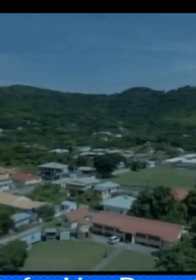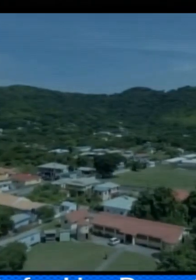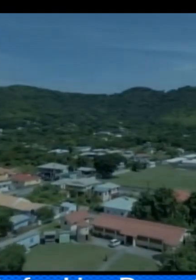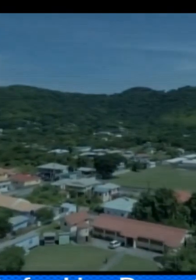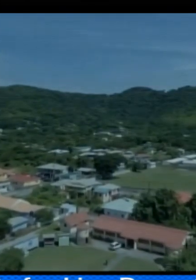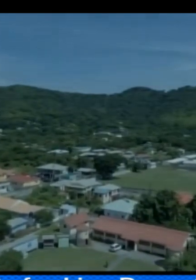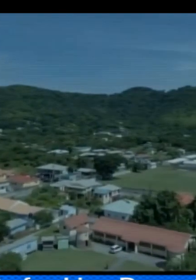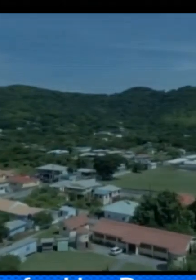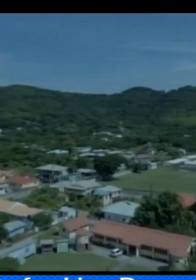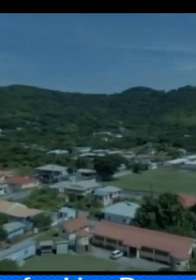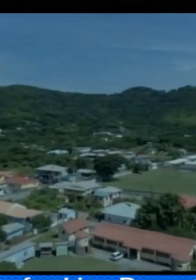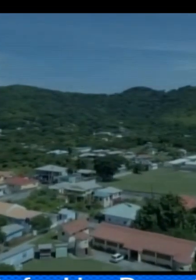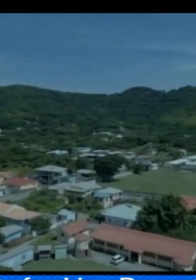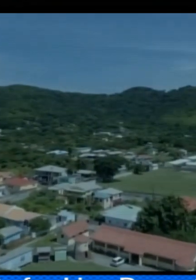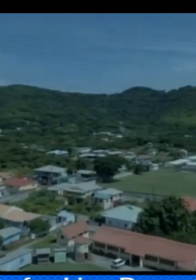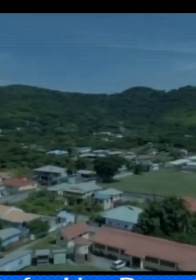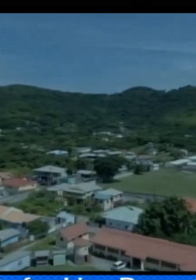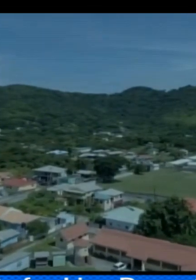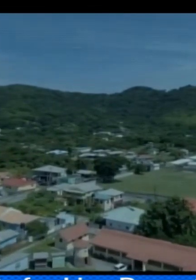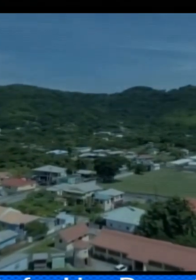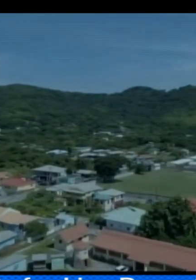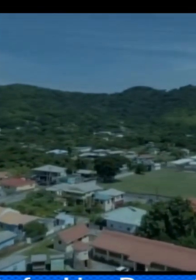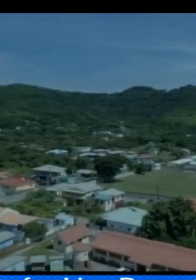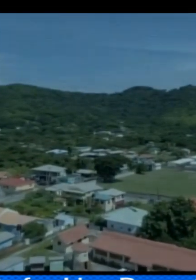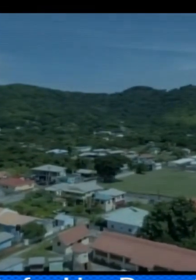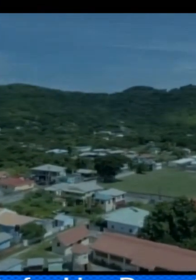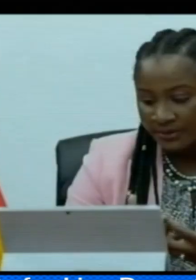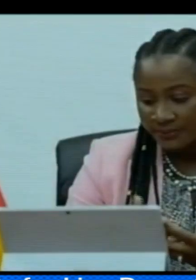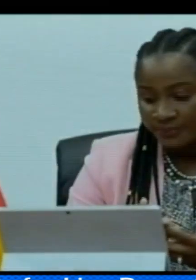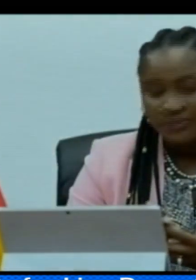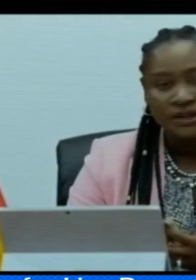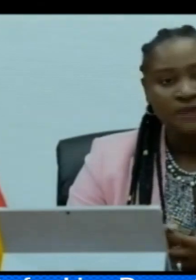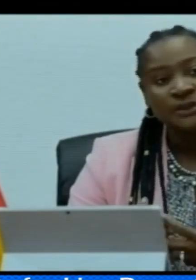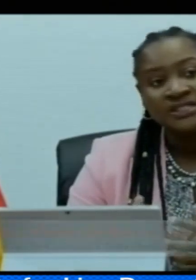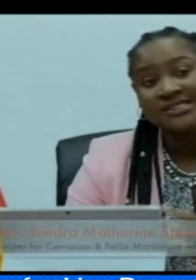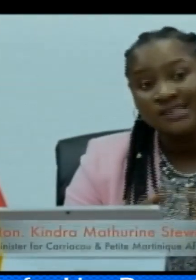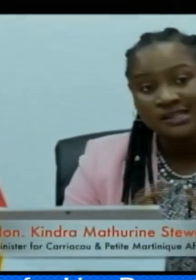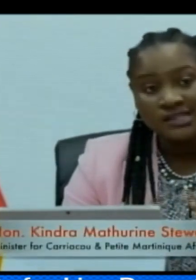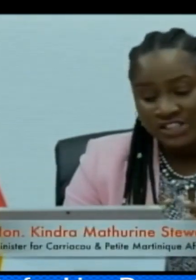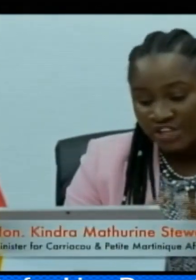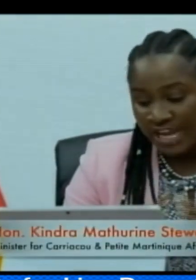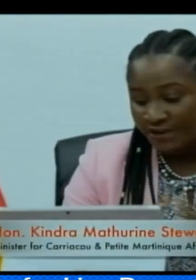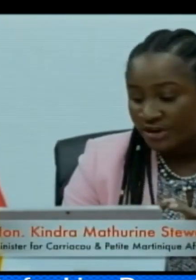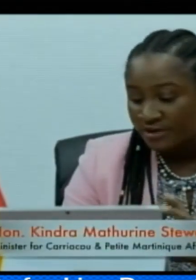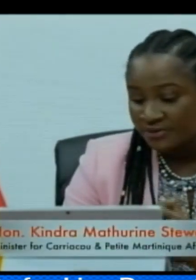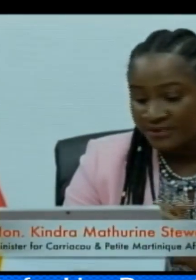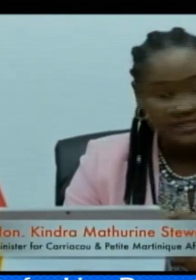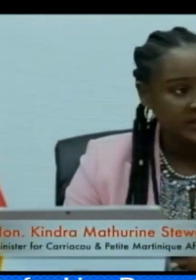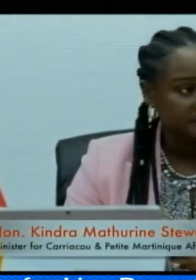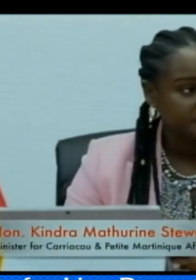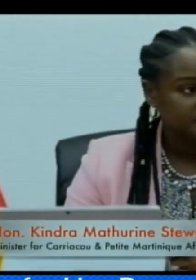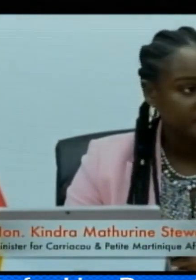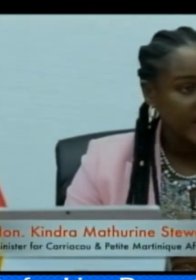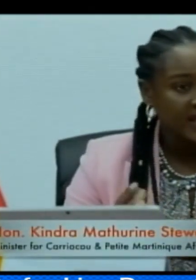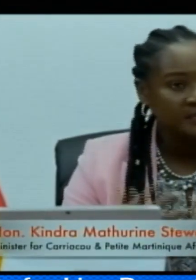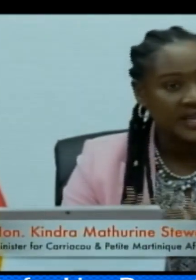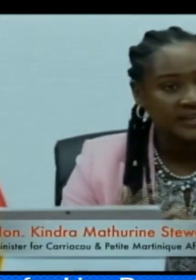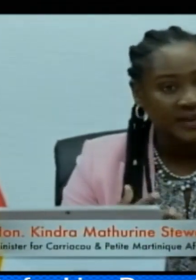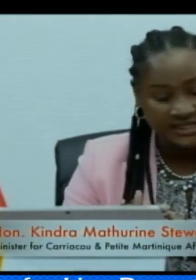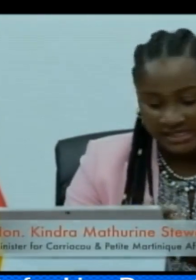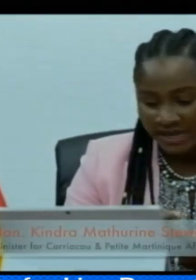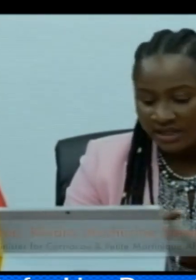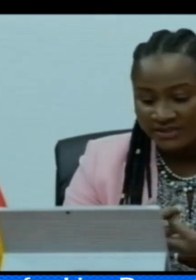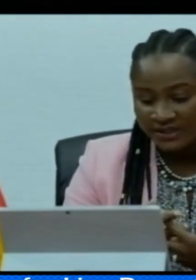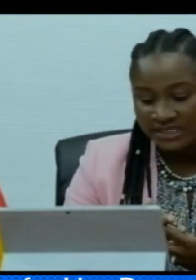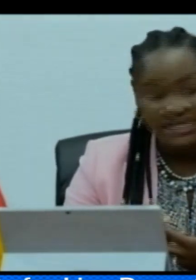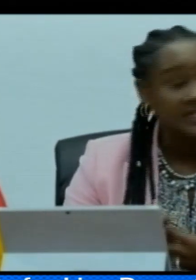being done on facilities in Petite Martinique for the same purpose. Since early January of this year, in my capacity,